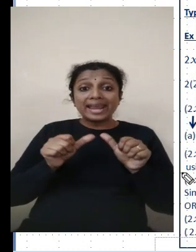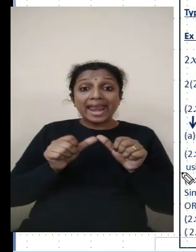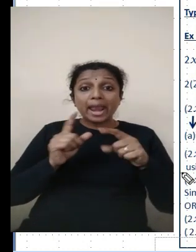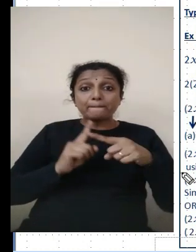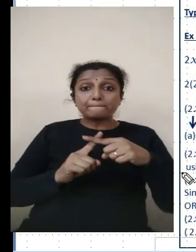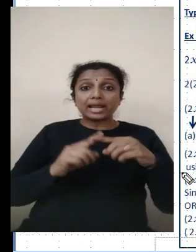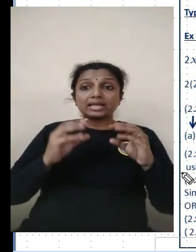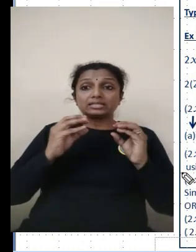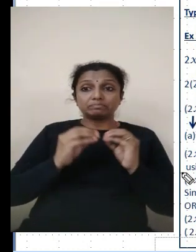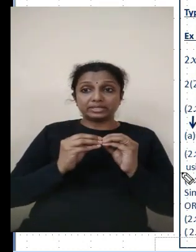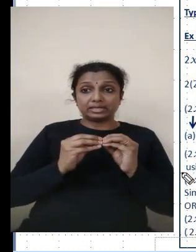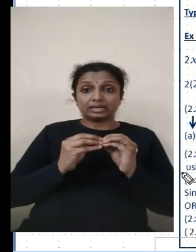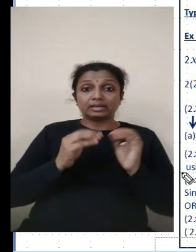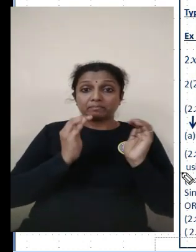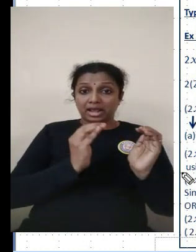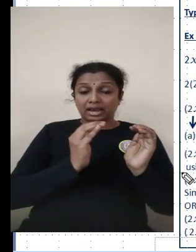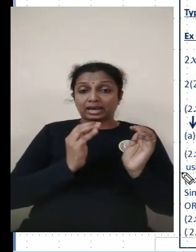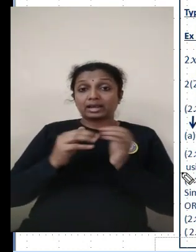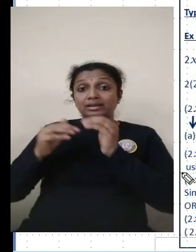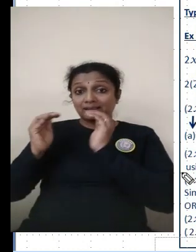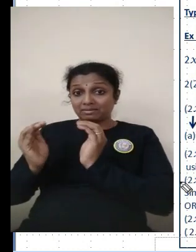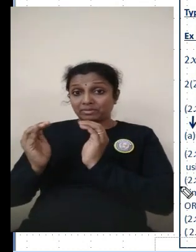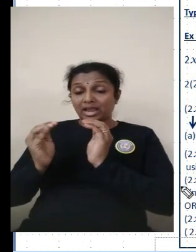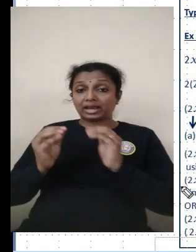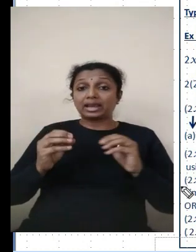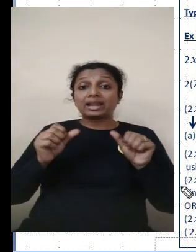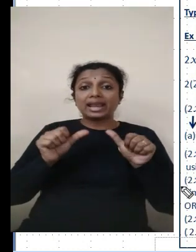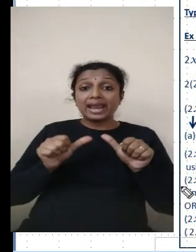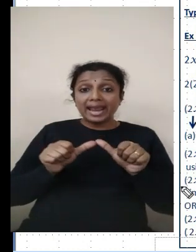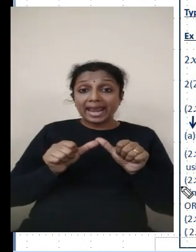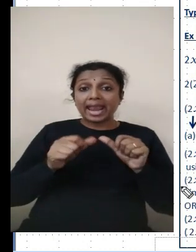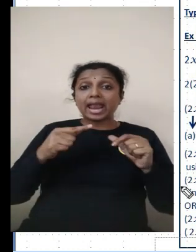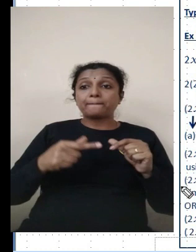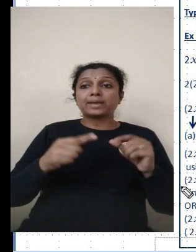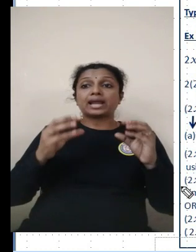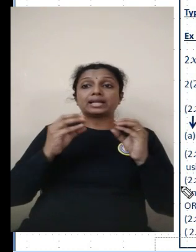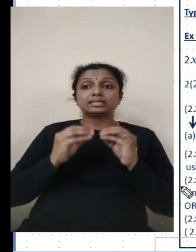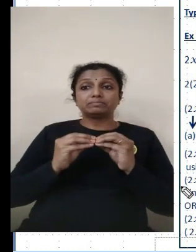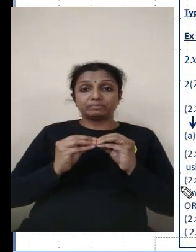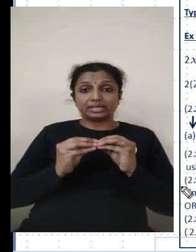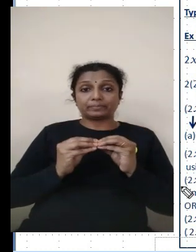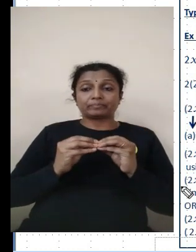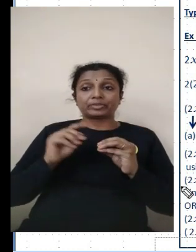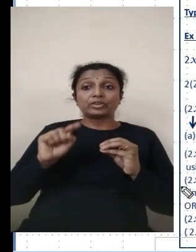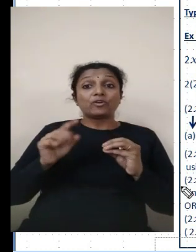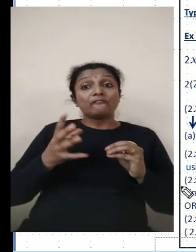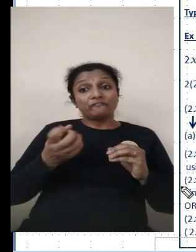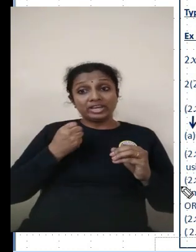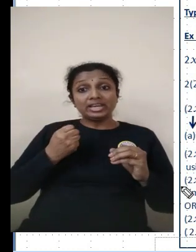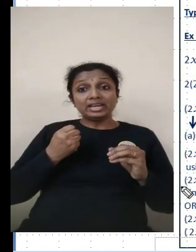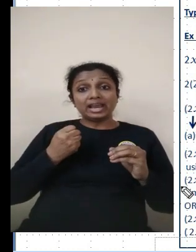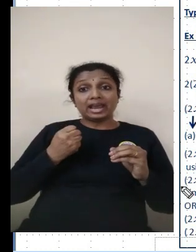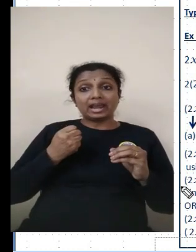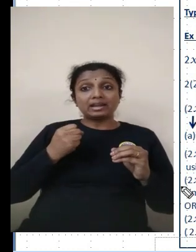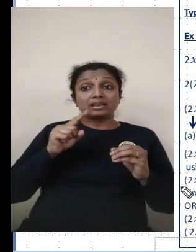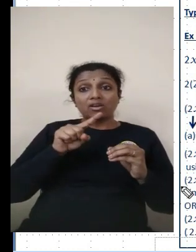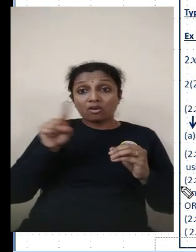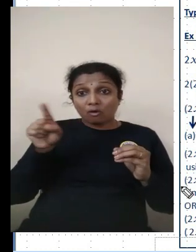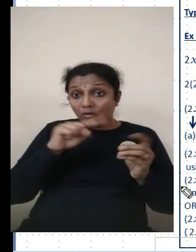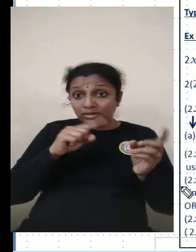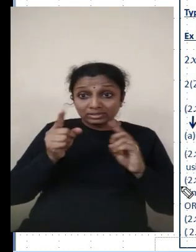a plus b into bracket a minus b. That means you rewrite it as 2x minus 7 by